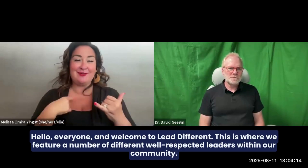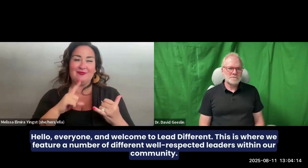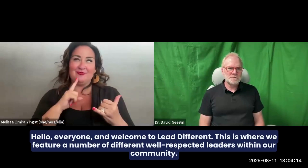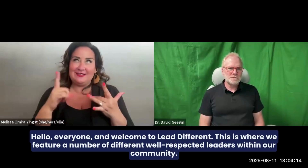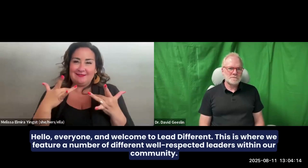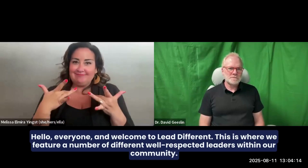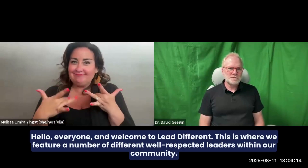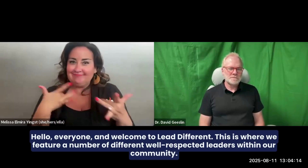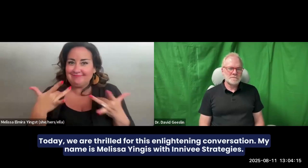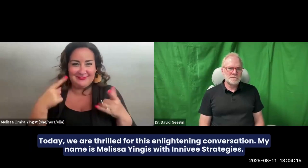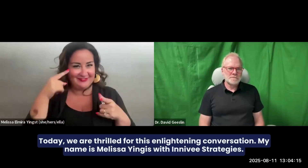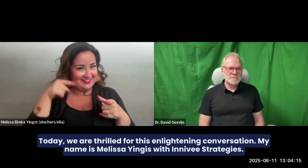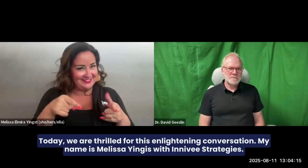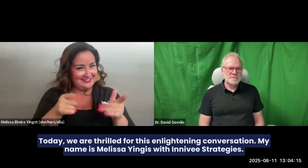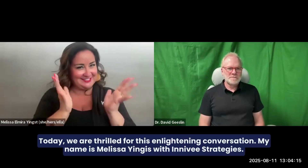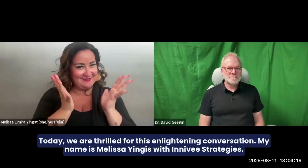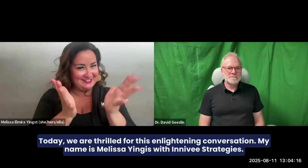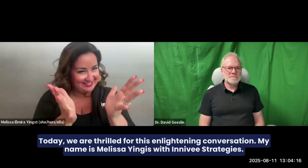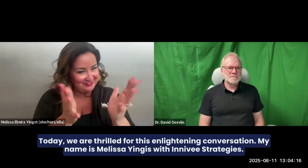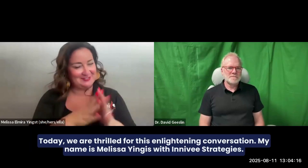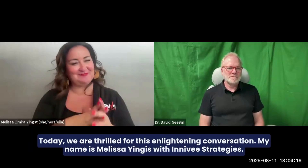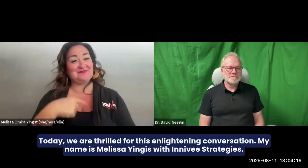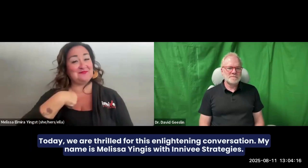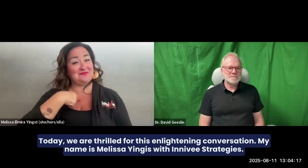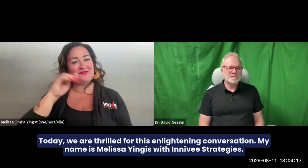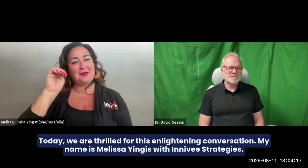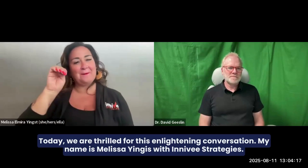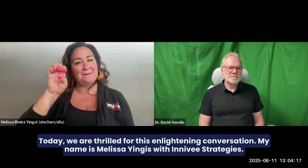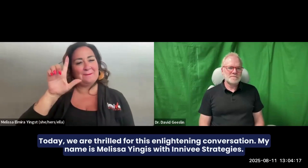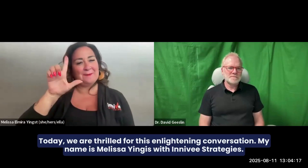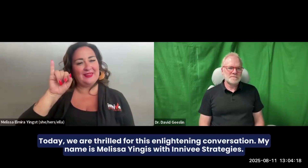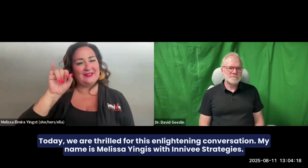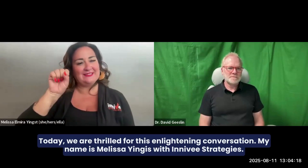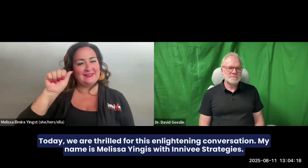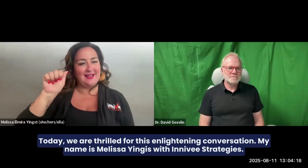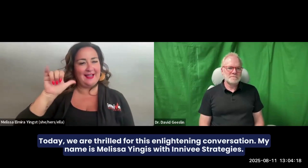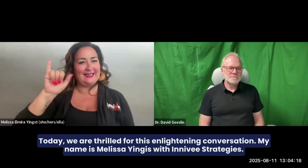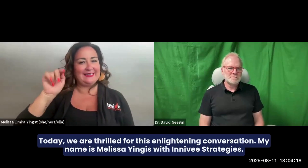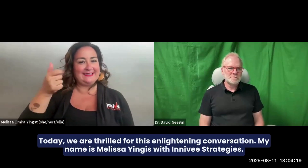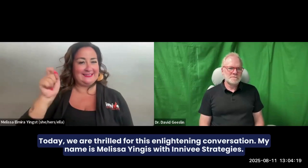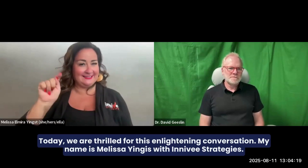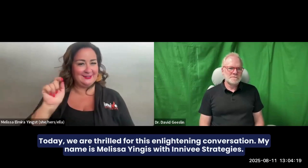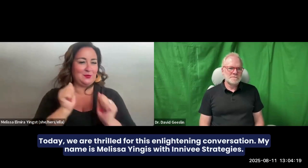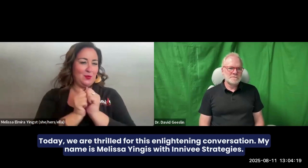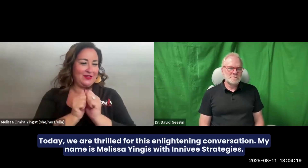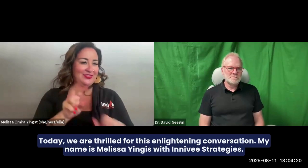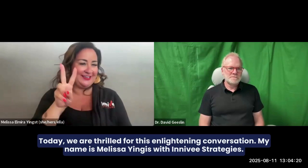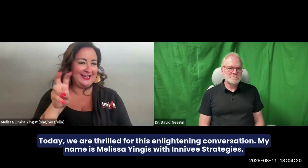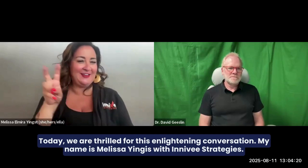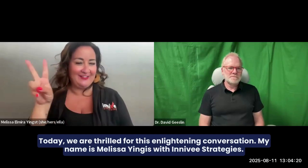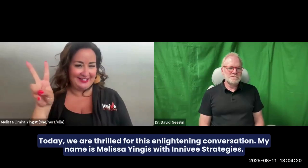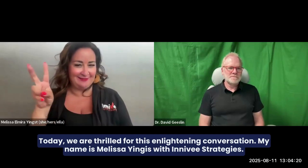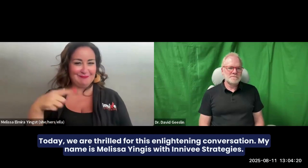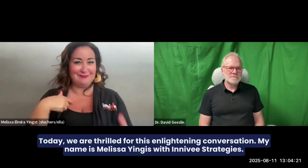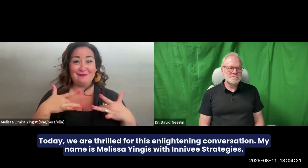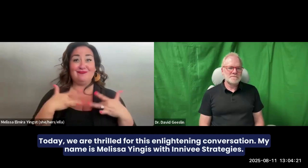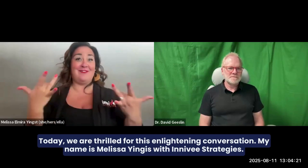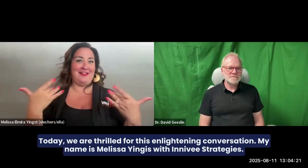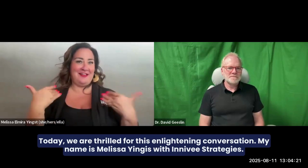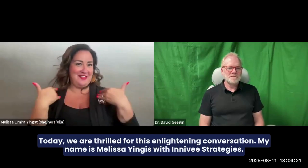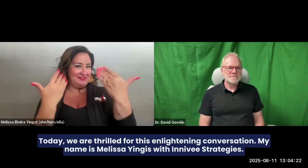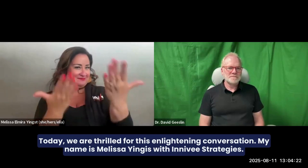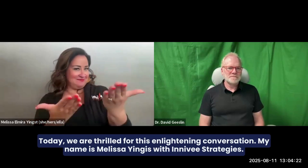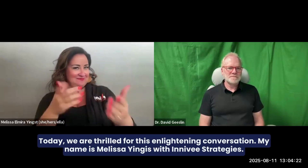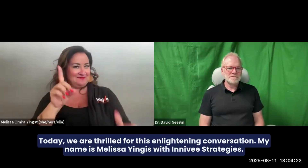respected leaders within our community. Today, we are thrilled for this enlightening conversation. My name is